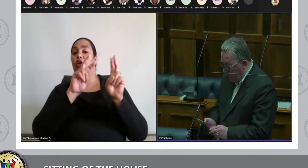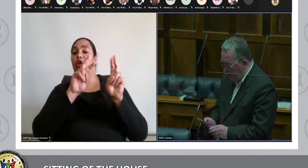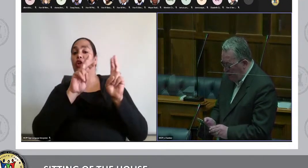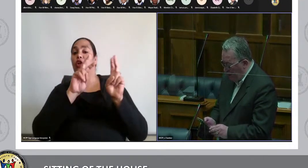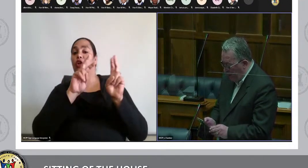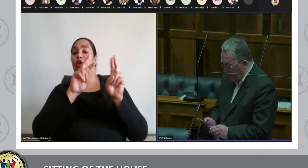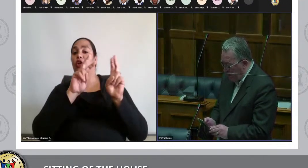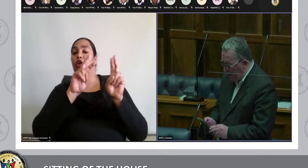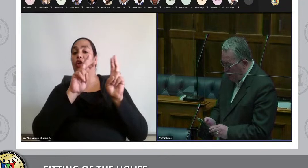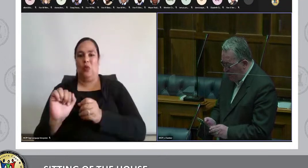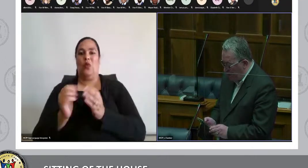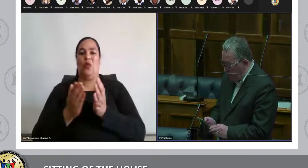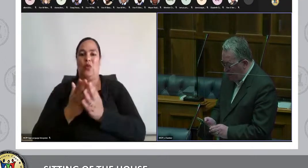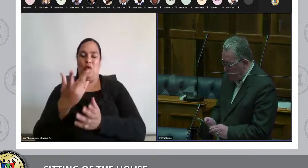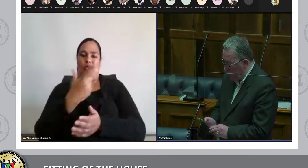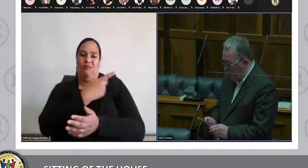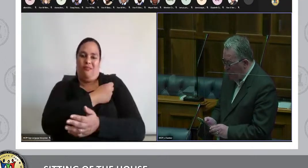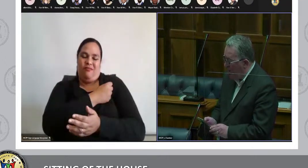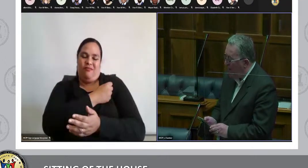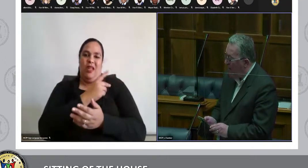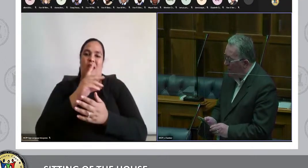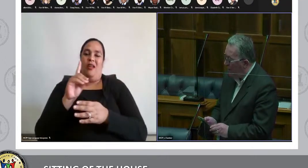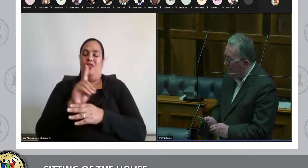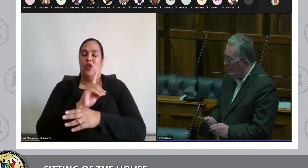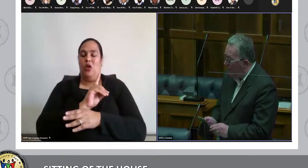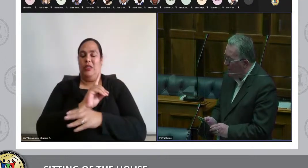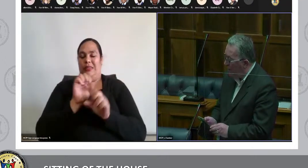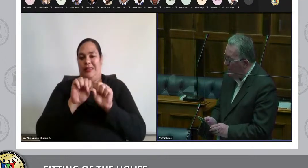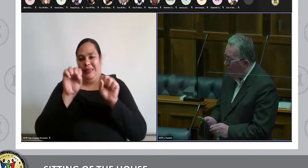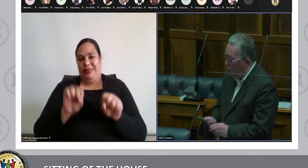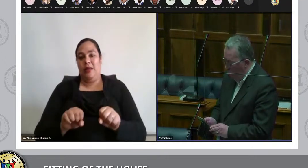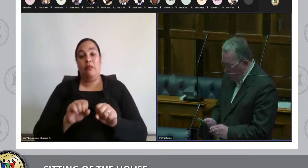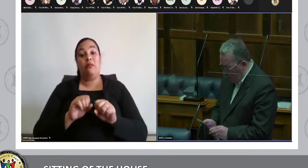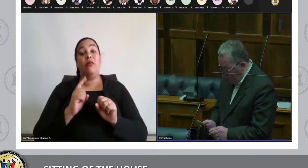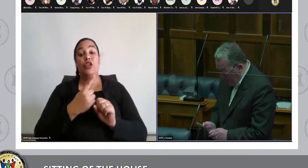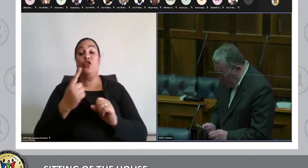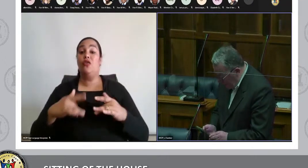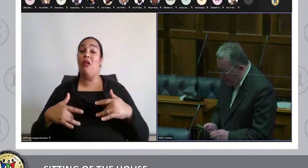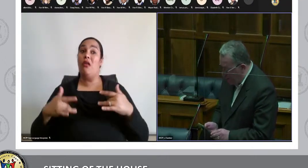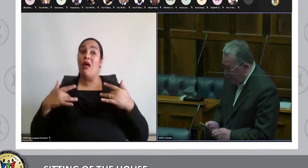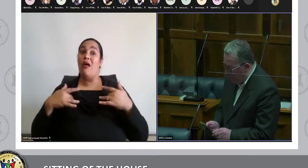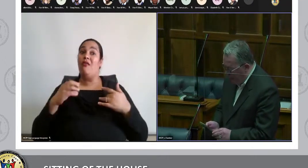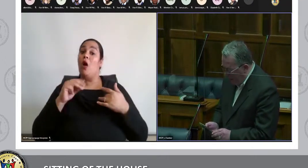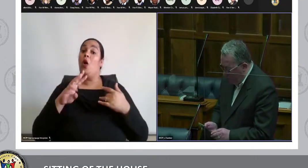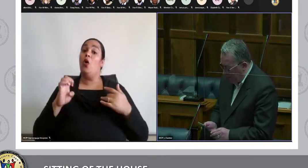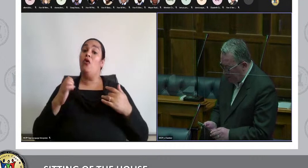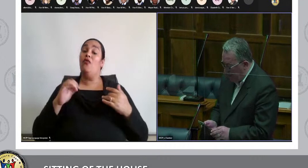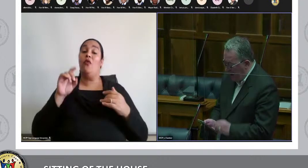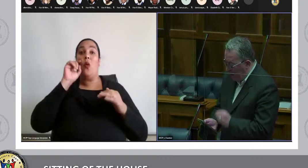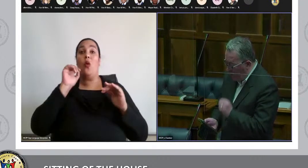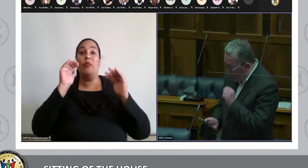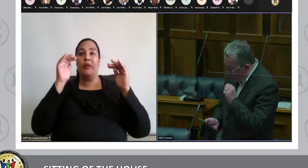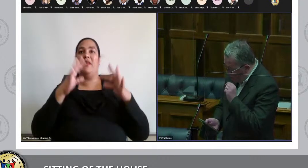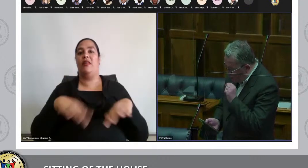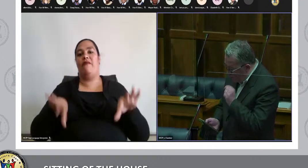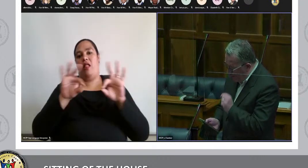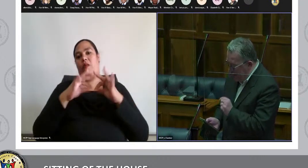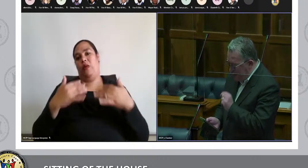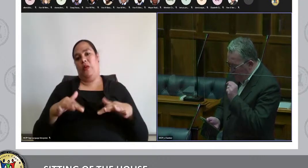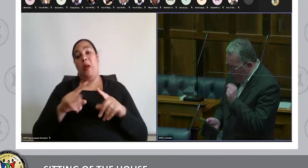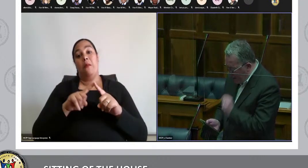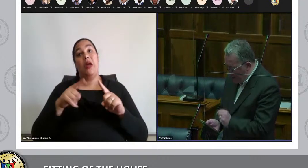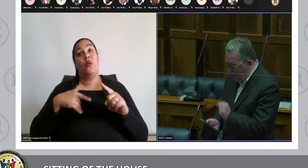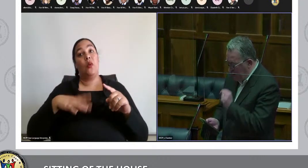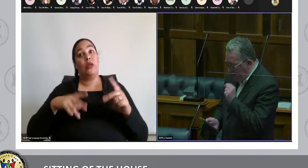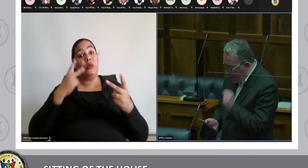the electronic vaccination data system. Every life of our seniors is valuable, and what we want to